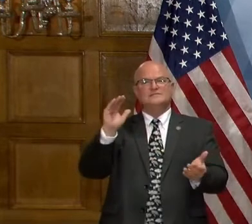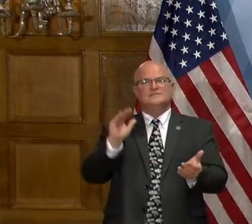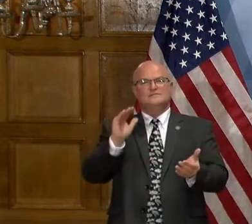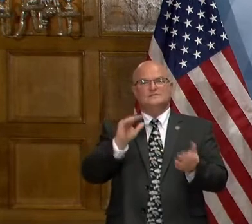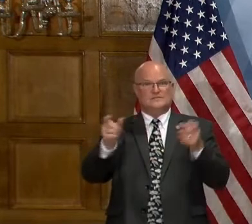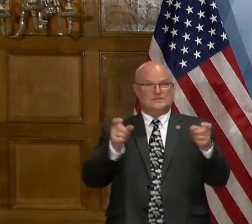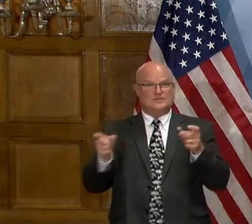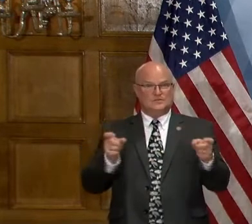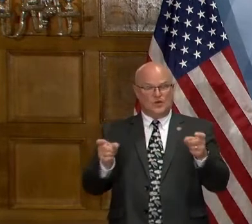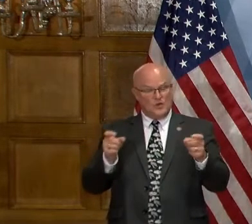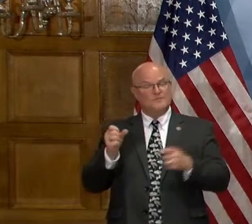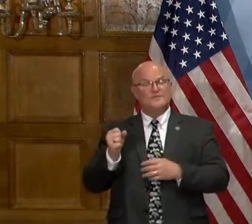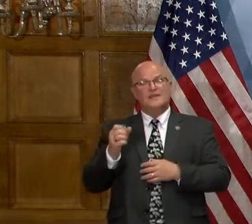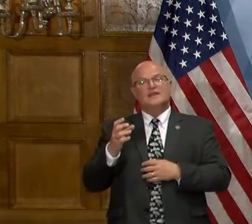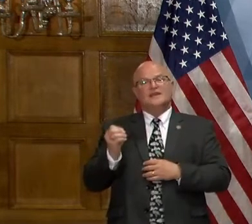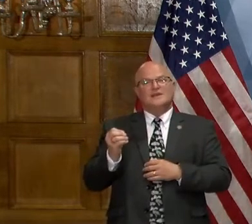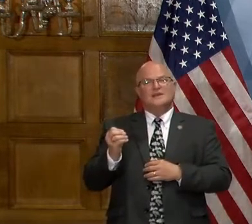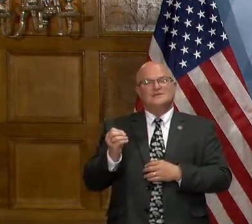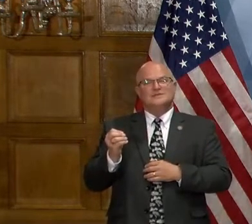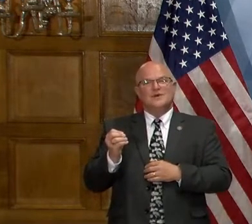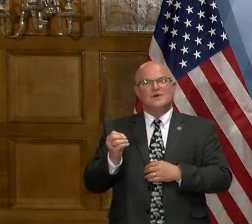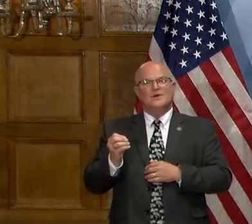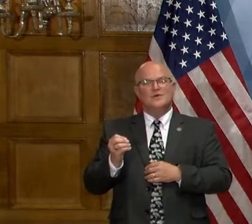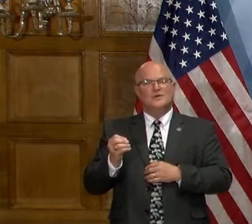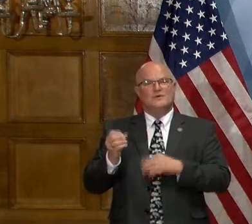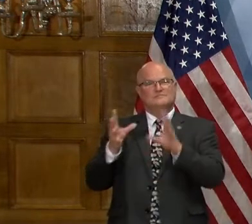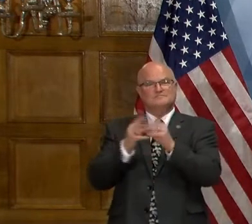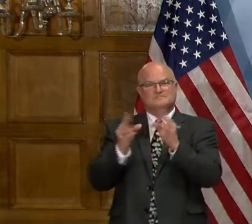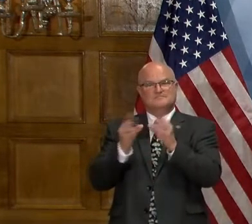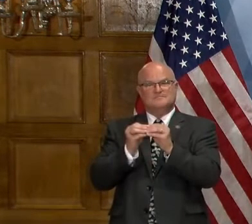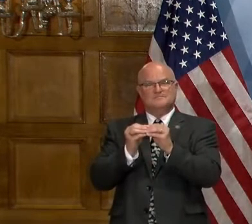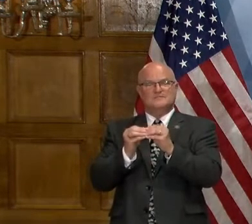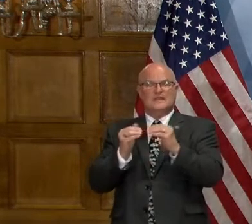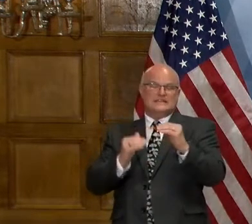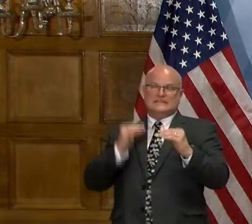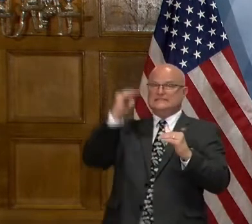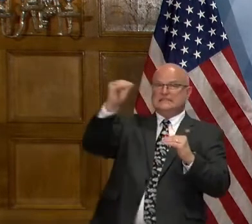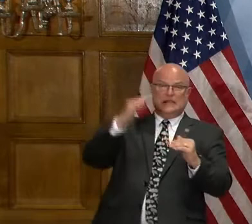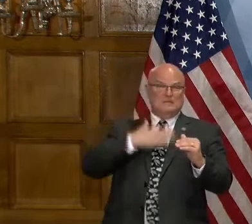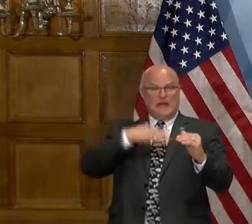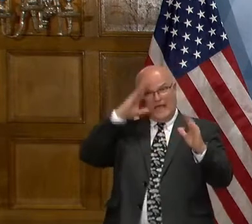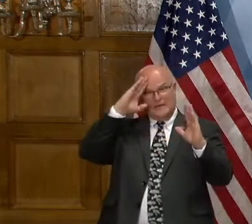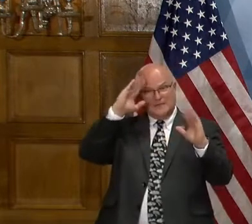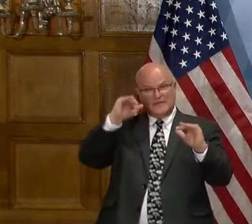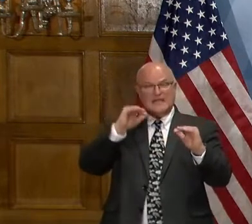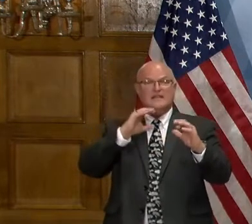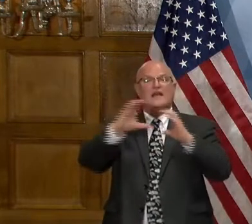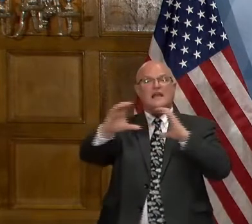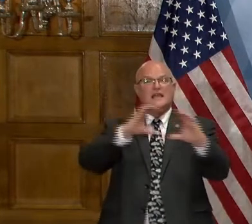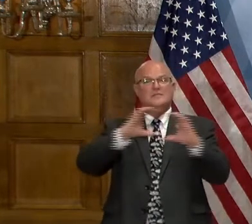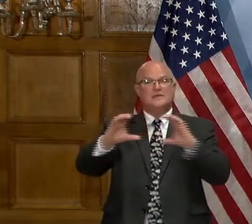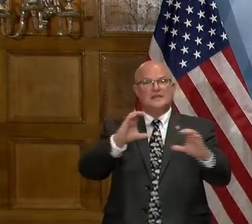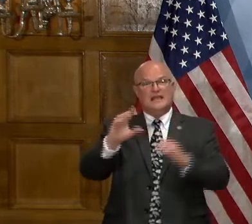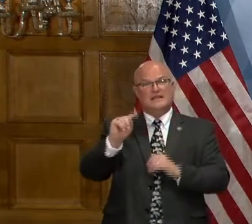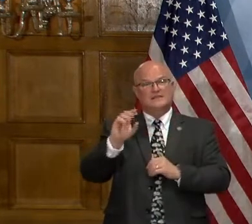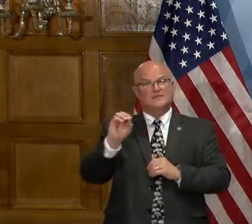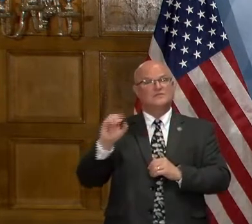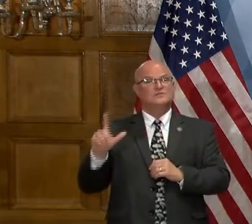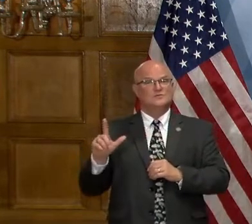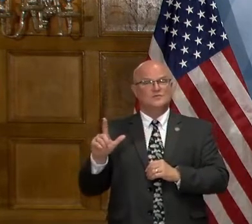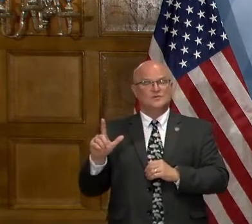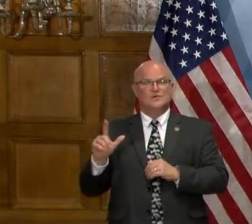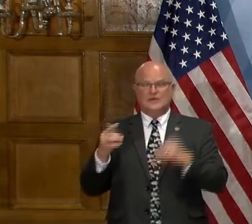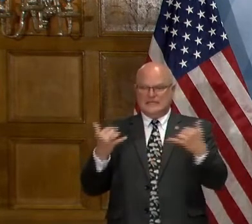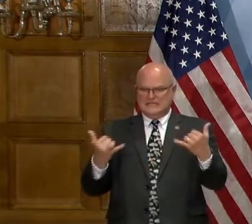control. So the briefings have exceeded my expectations in terms of a communication tool.